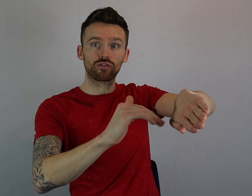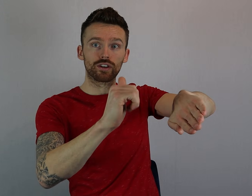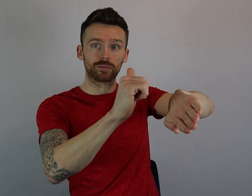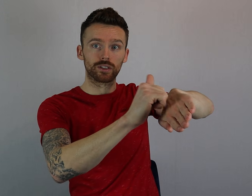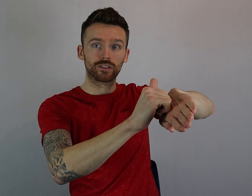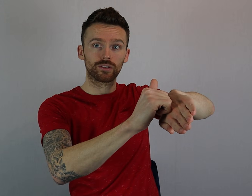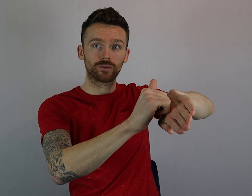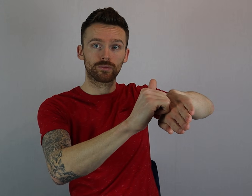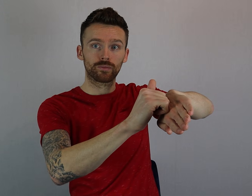Christmas.